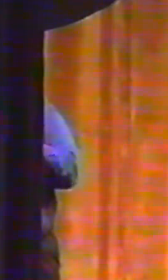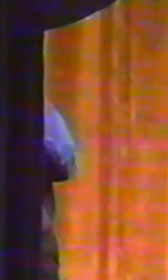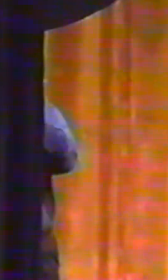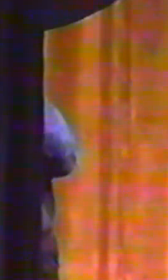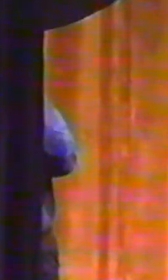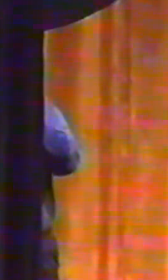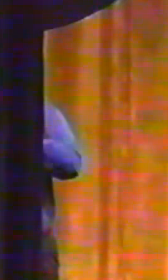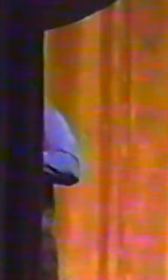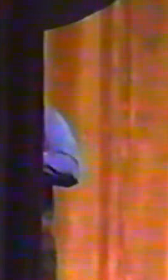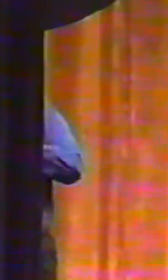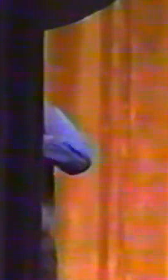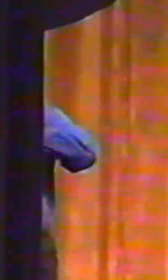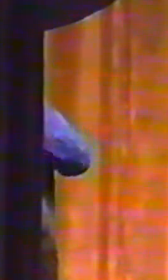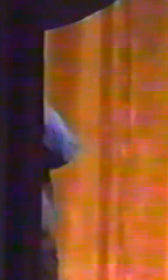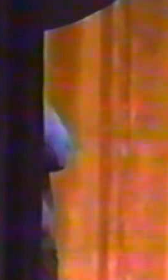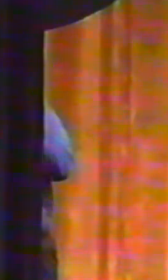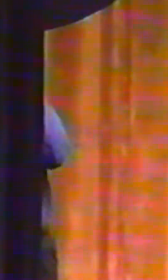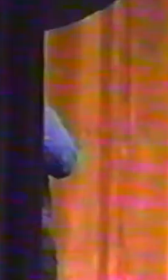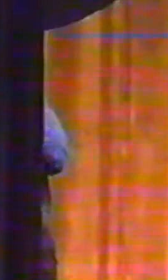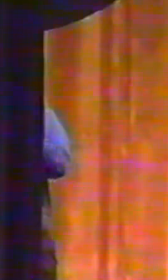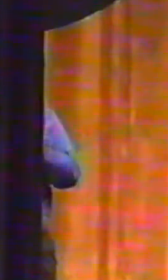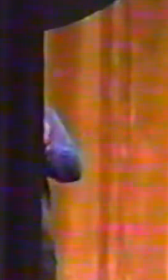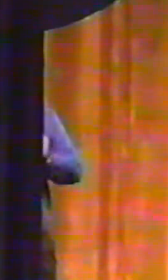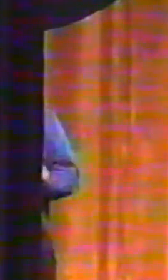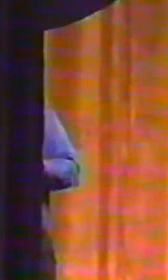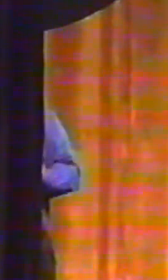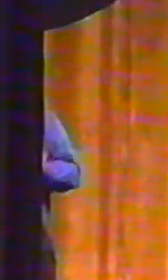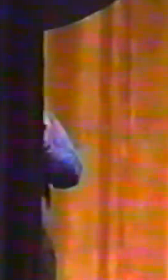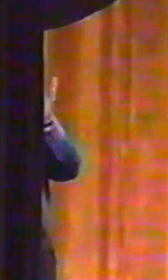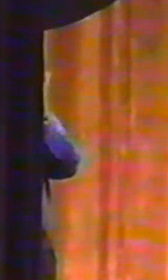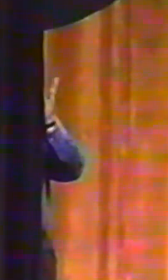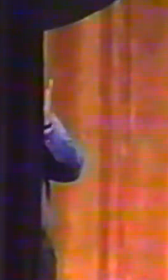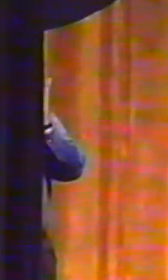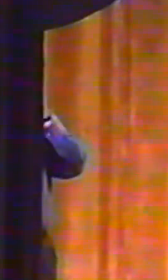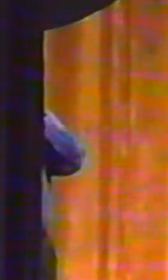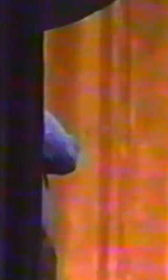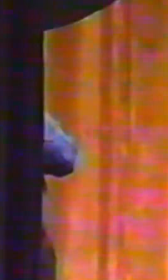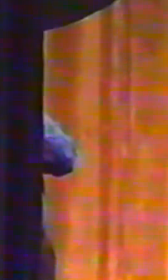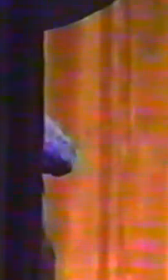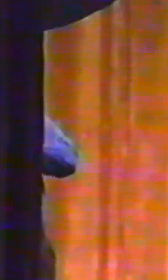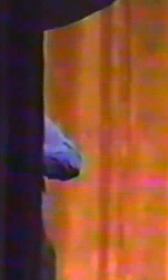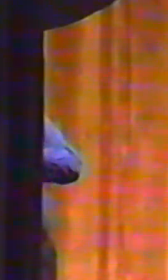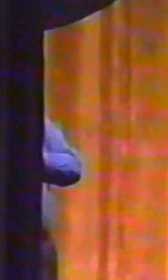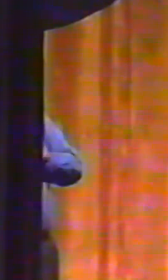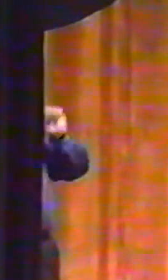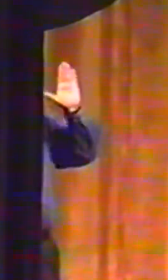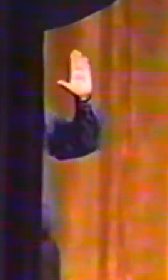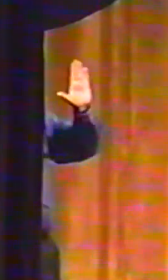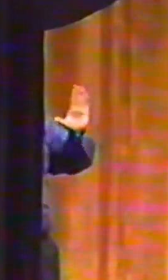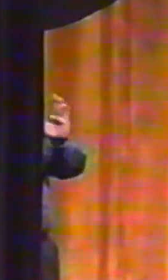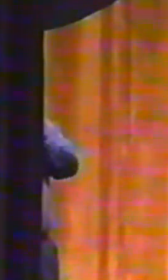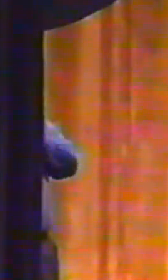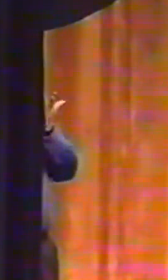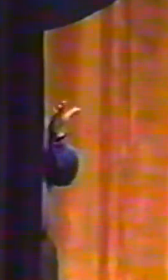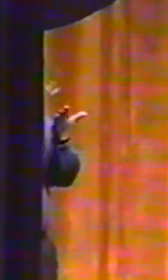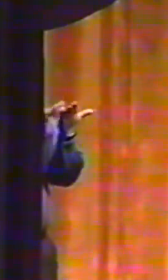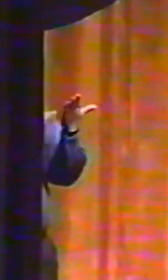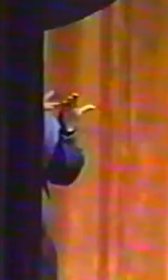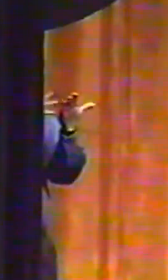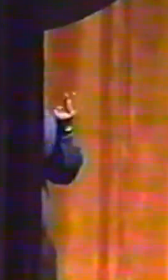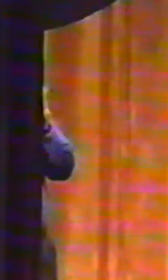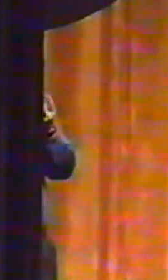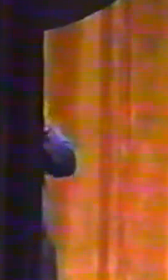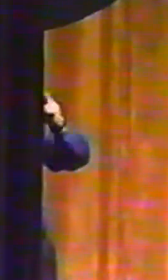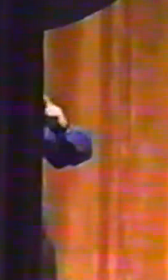everything you can, newspapers, magazines. I suggest reading great books and studying them to find out what it is makes them great. I